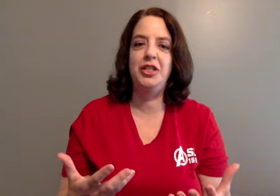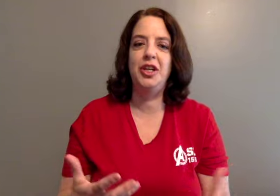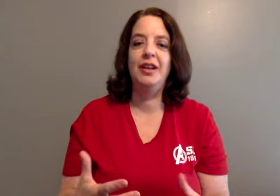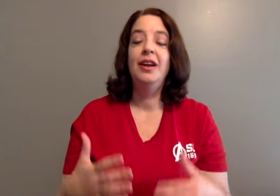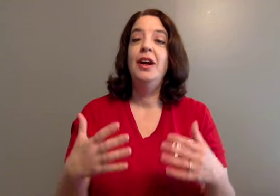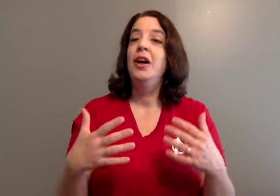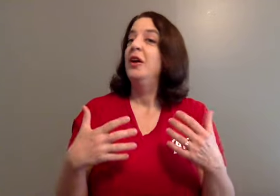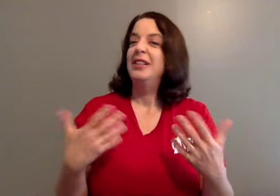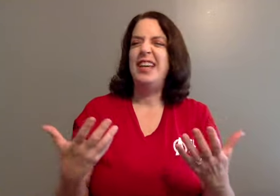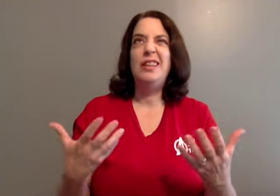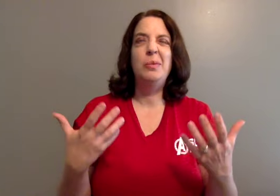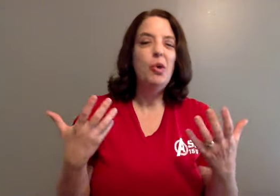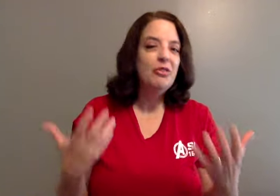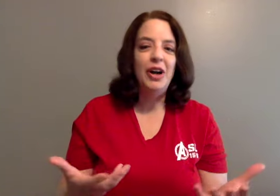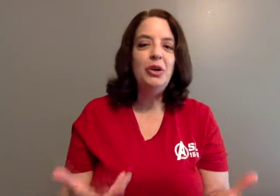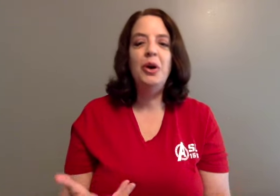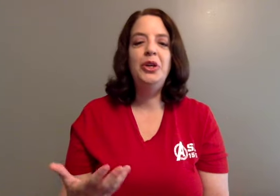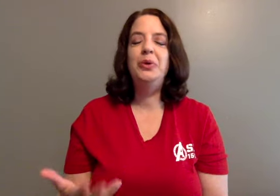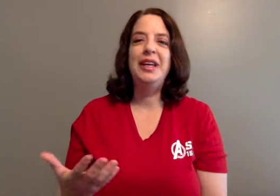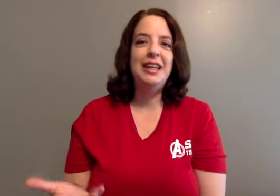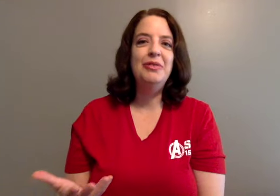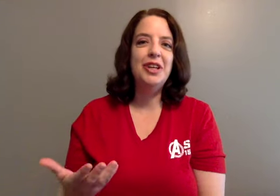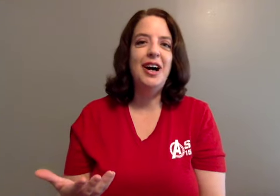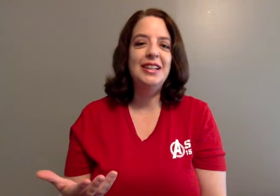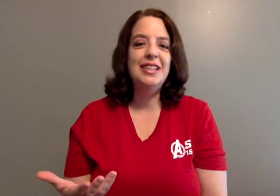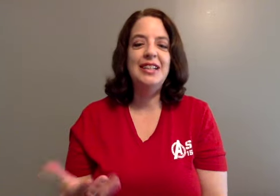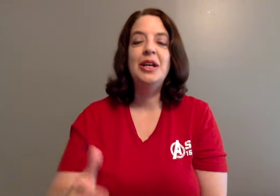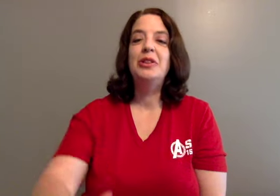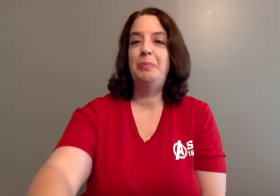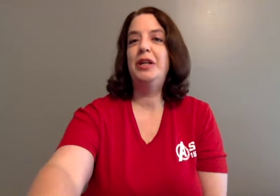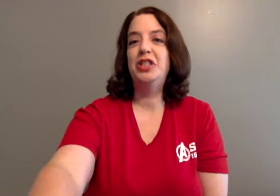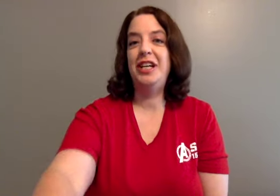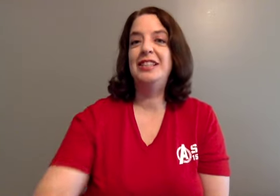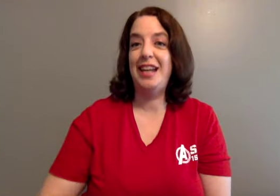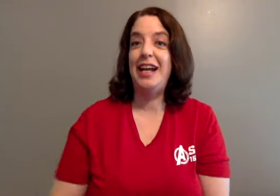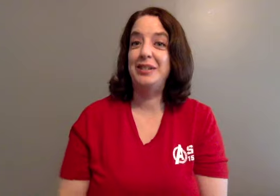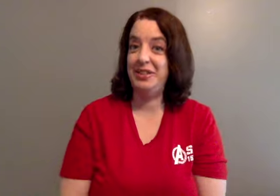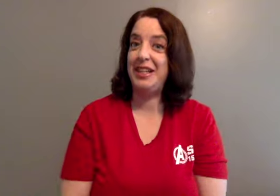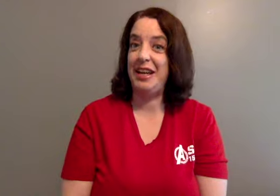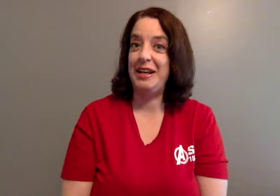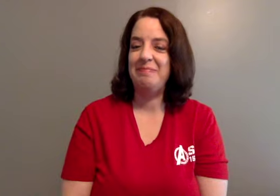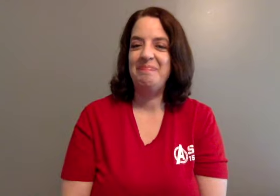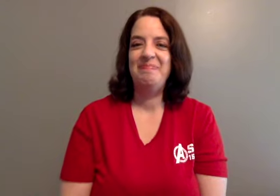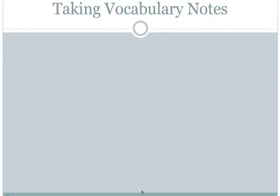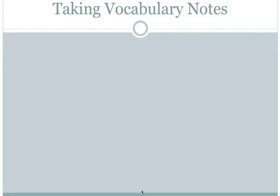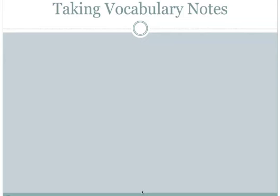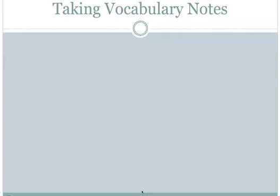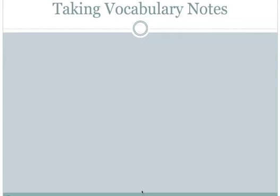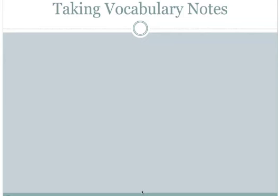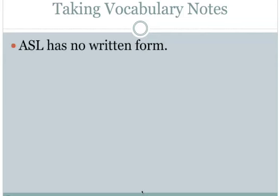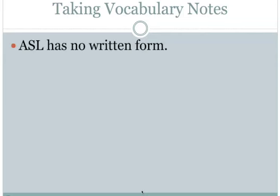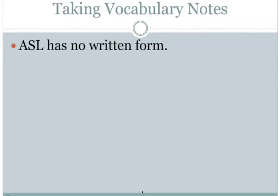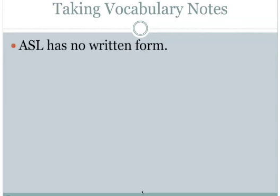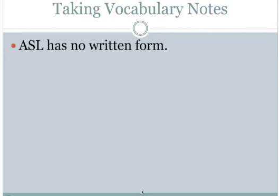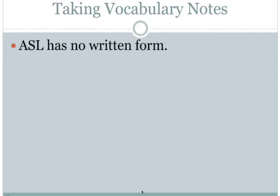information. It's like the more Velcro you can give the content, the better chance it has of sticking. First off, let's